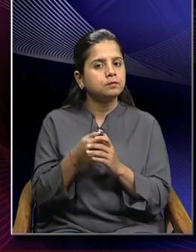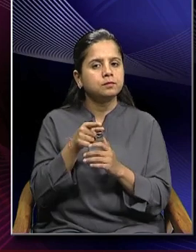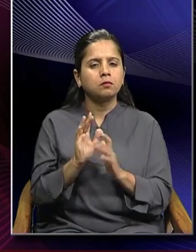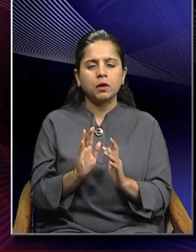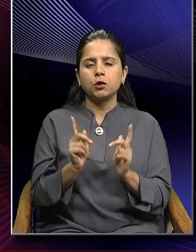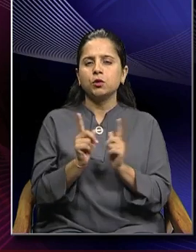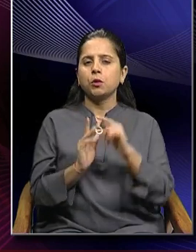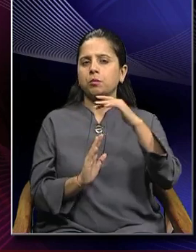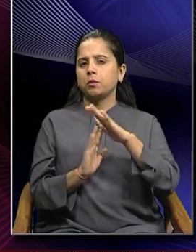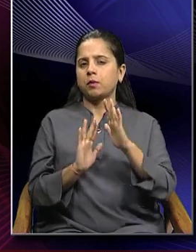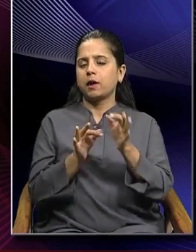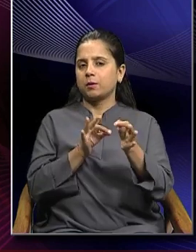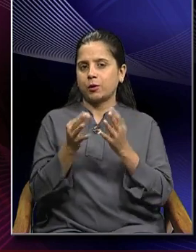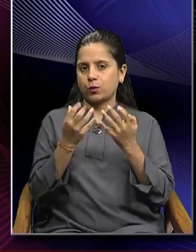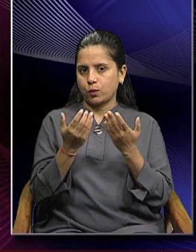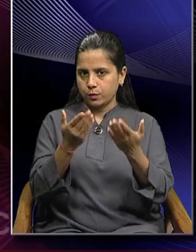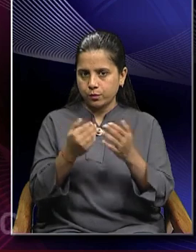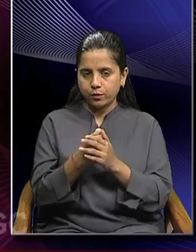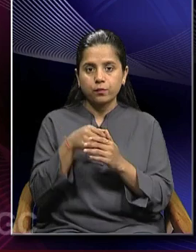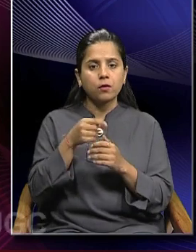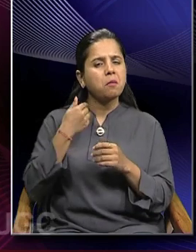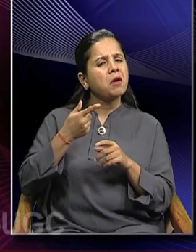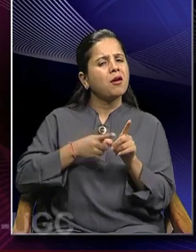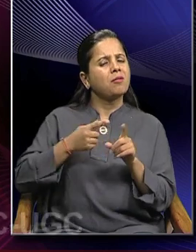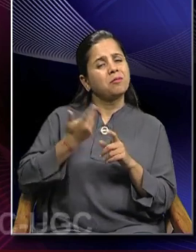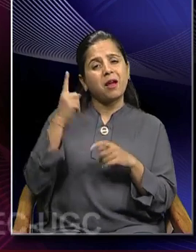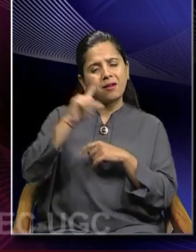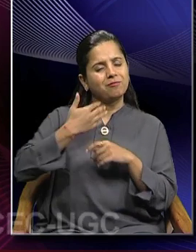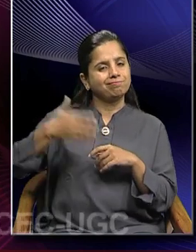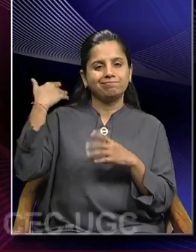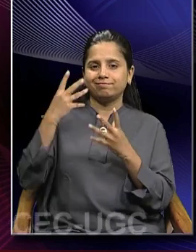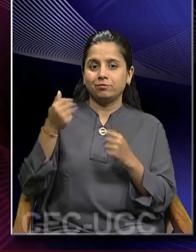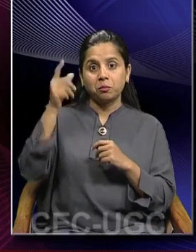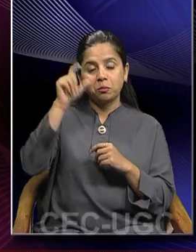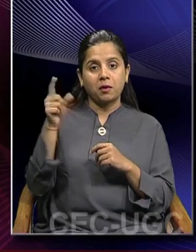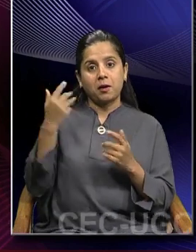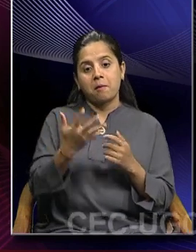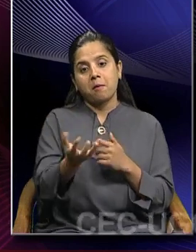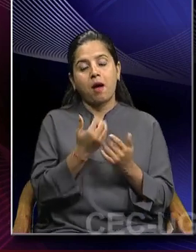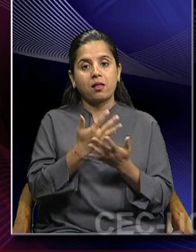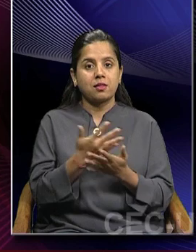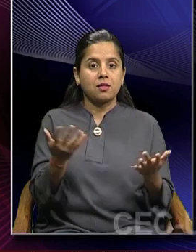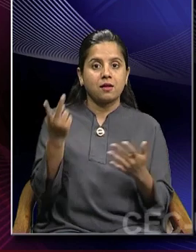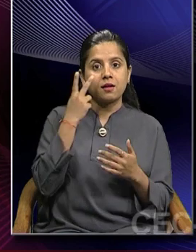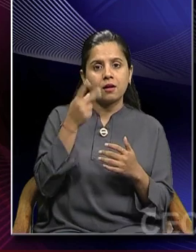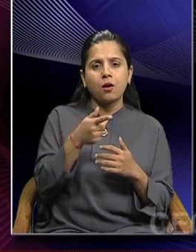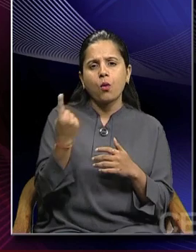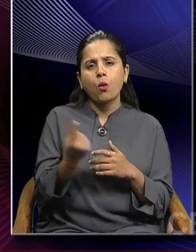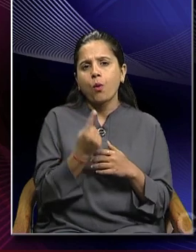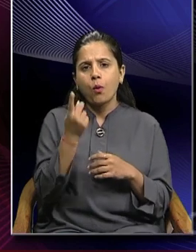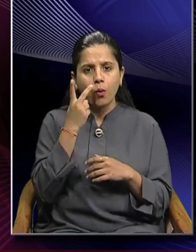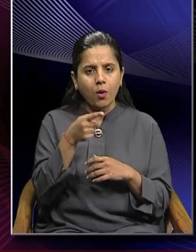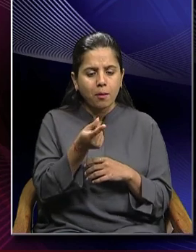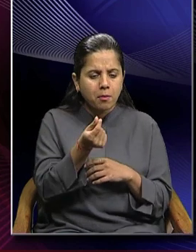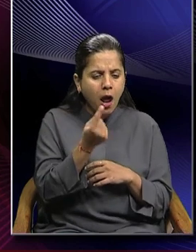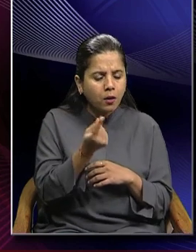and I would like to explain to you that gone are the days when the customers used to buy the products merely on the basis of